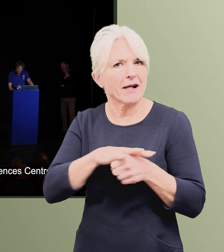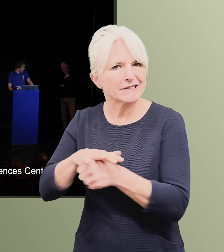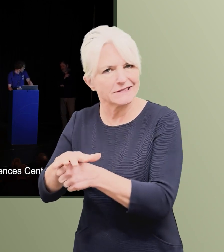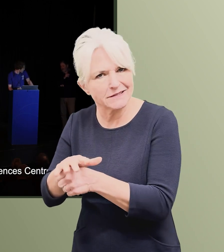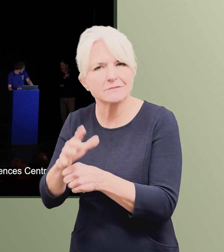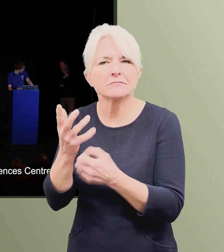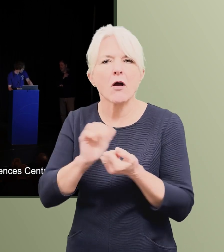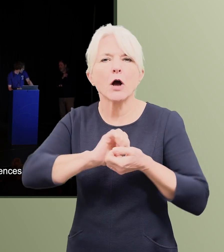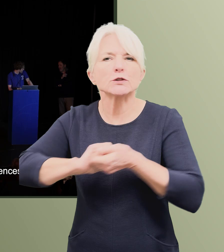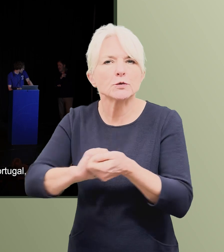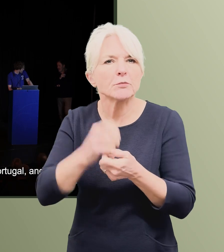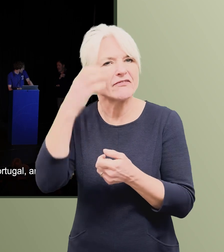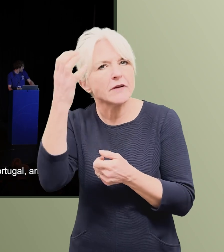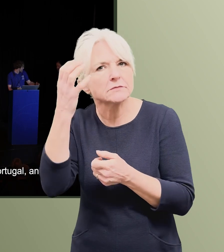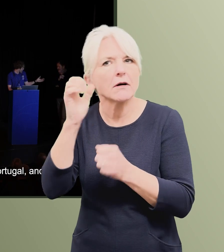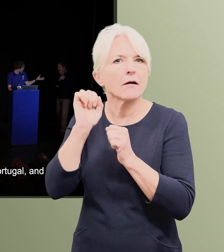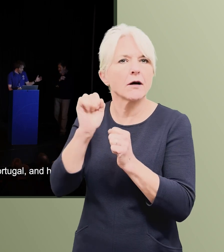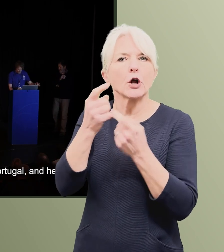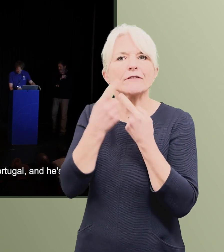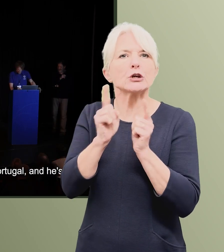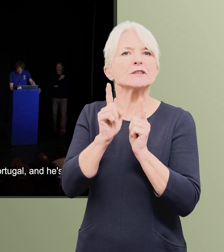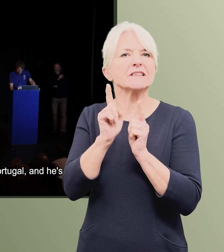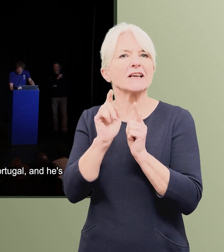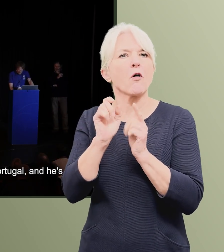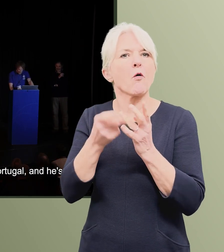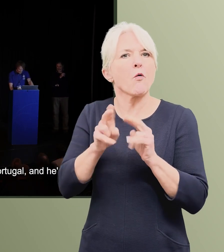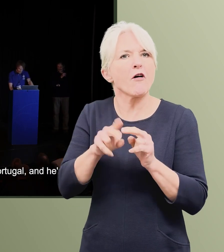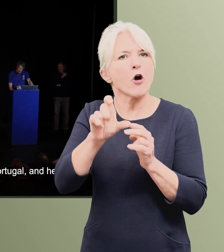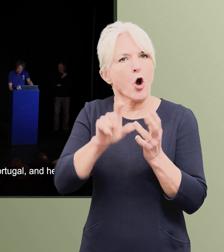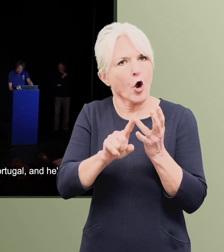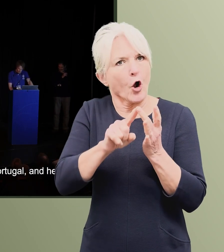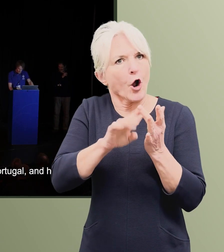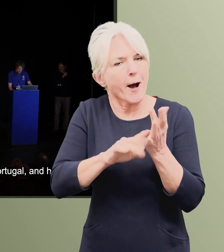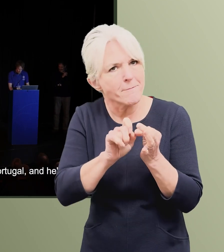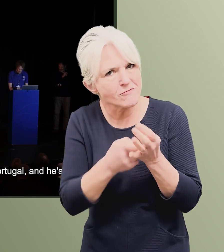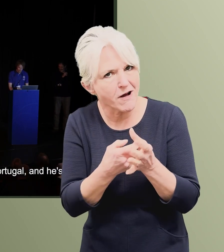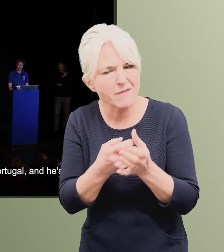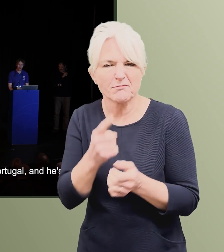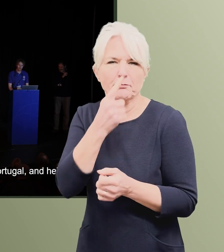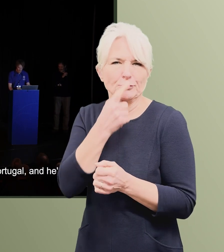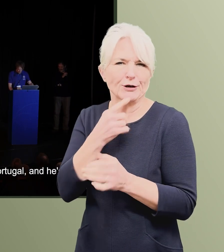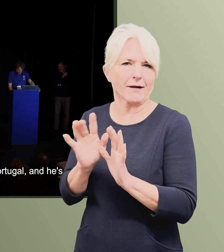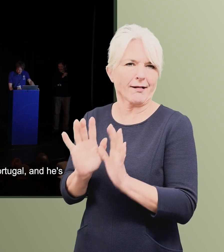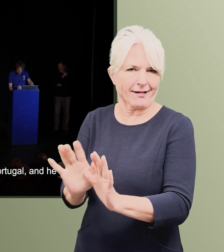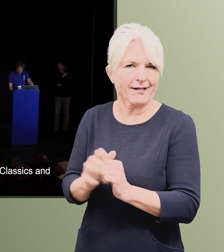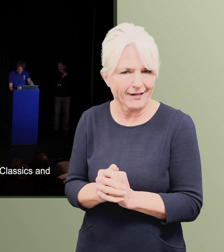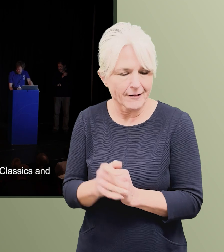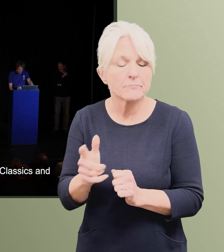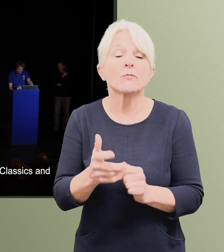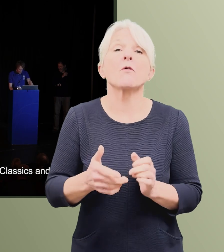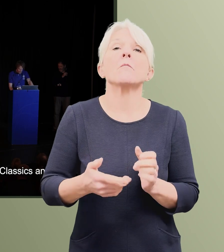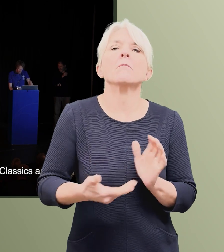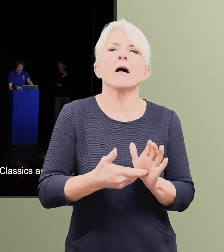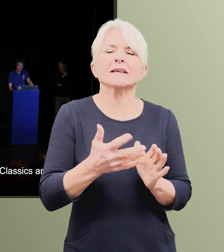of Coimbra University, is it? Coimbra. There we are, you've said it there, in Portugal, and he's also the Honorary Research